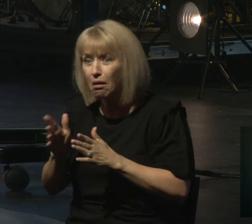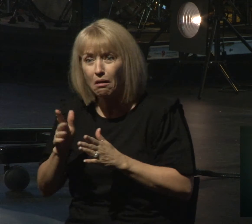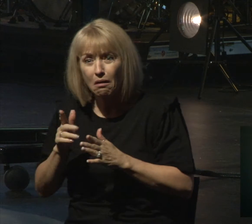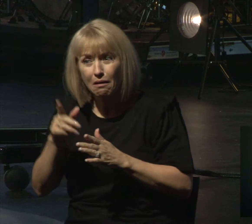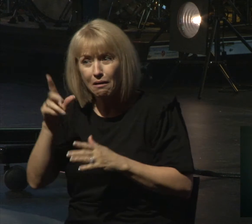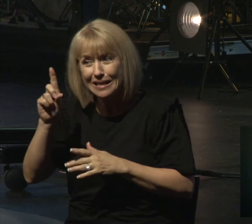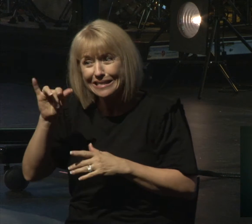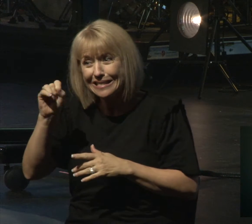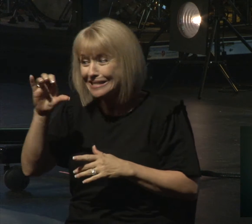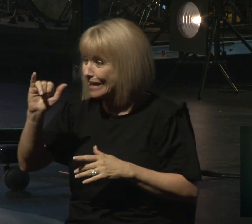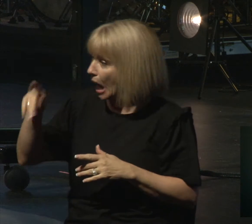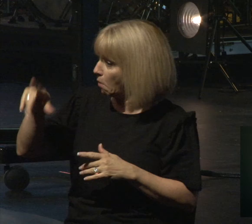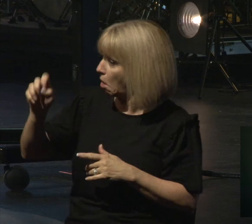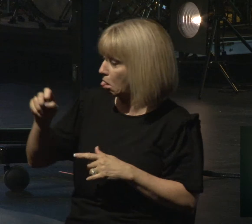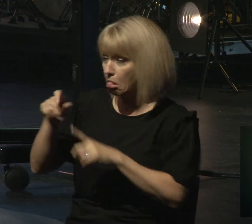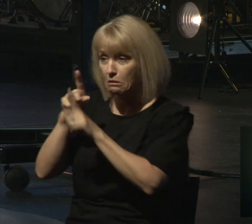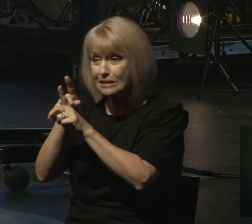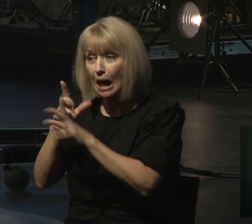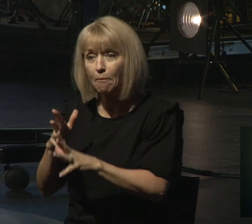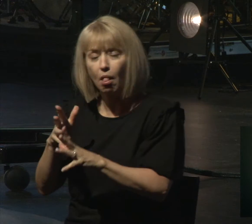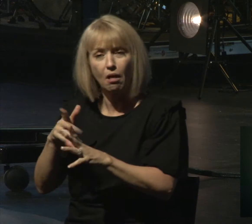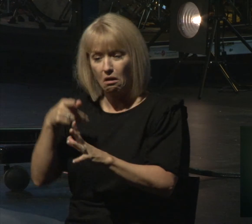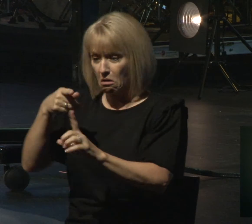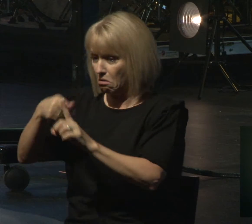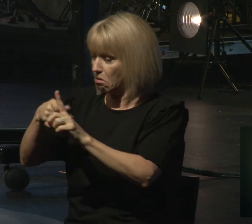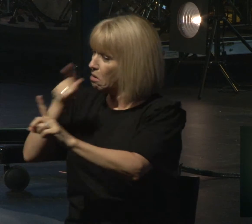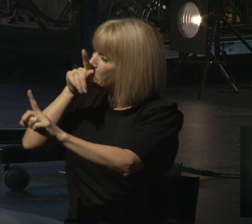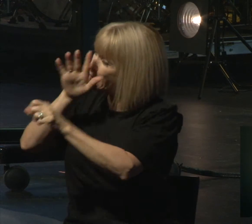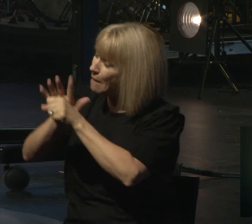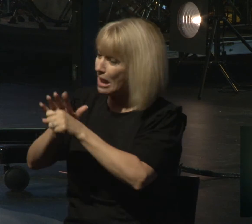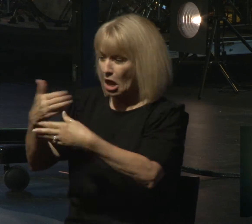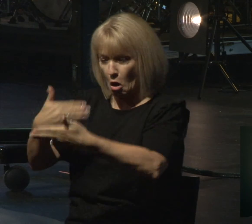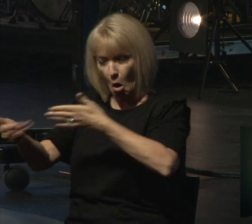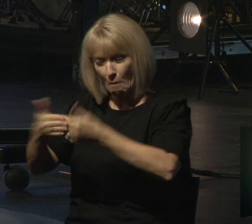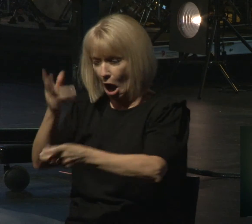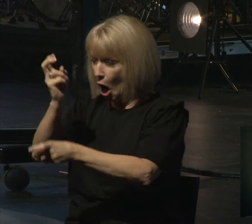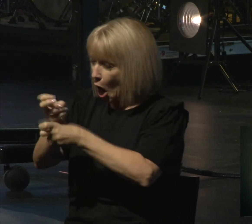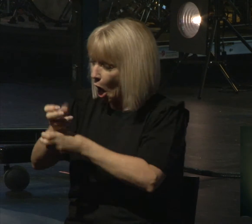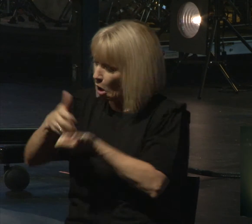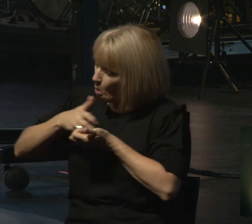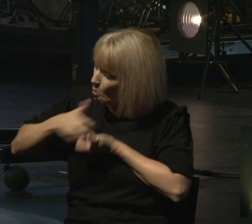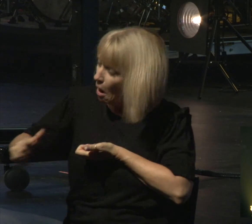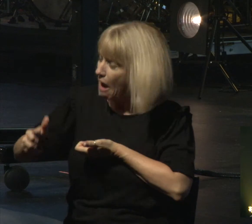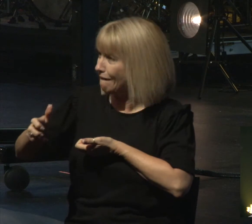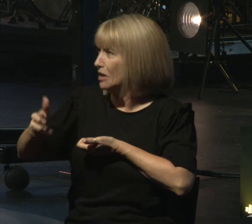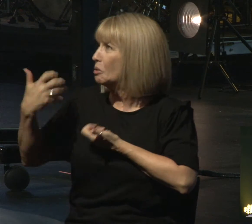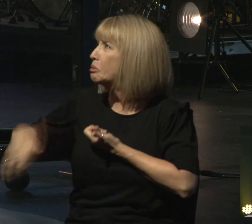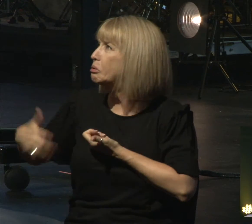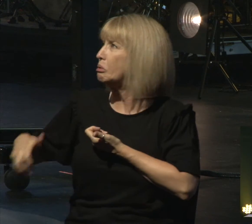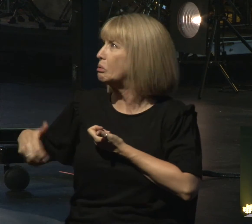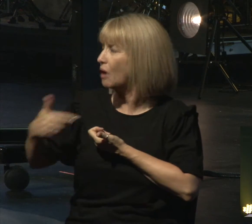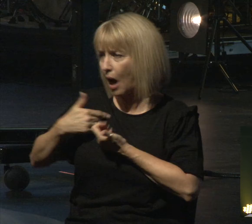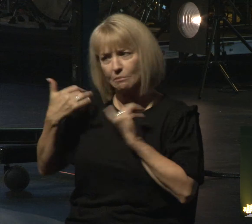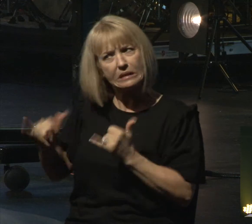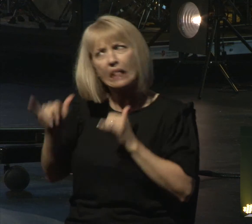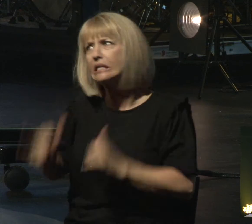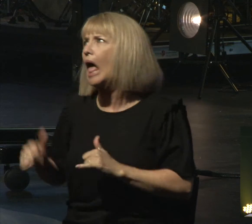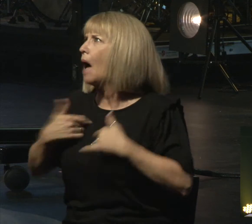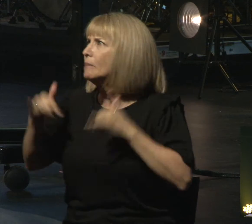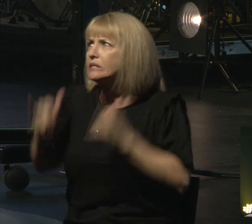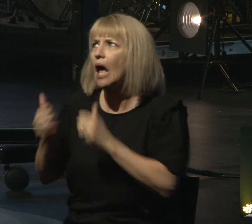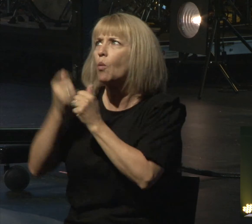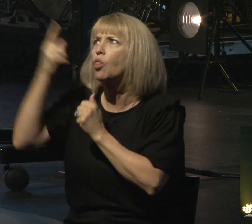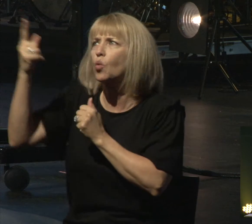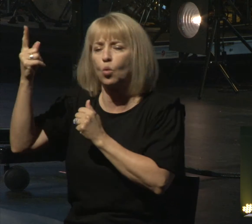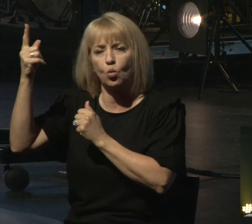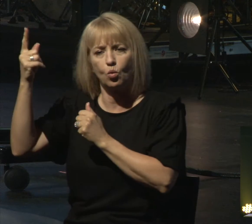in the hard times. And so the question the crowd has to be asking is, how do we know if we're committed or not? We're here, we're present,